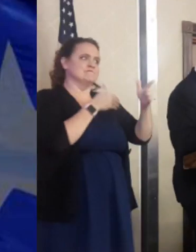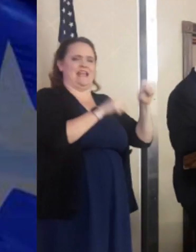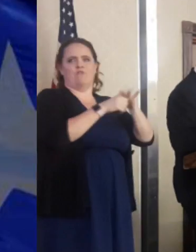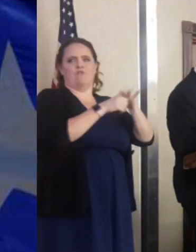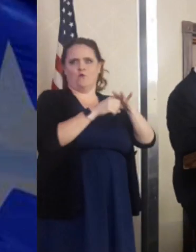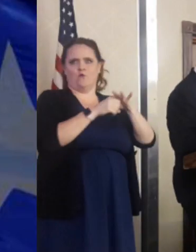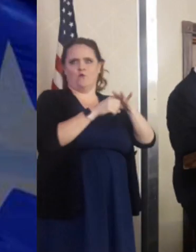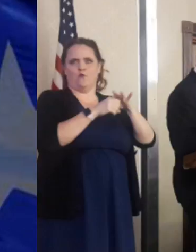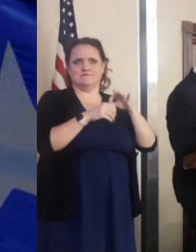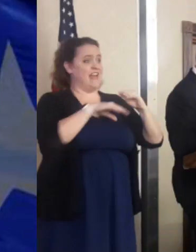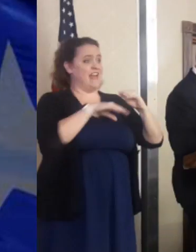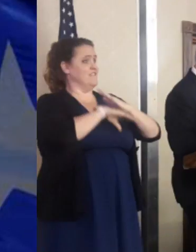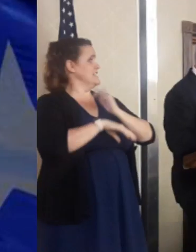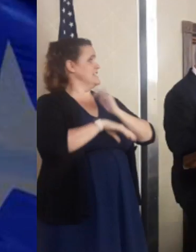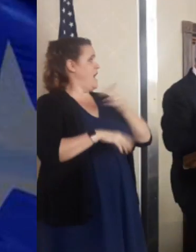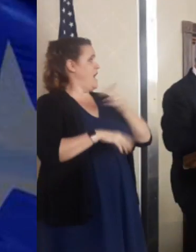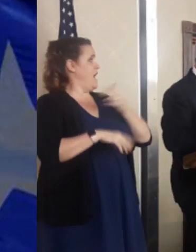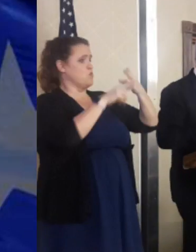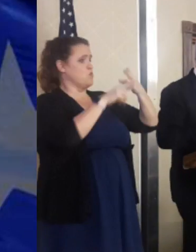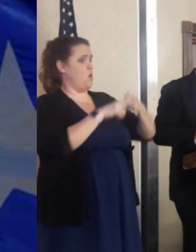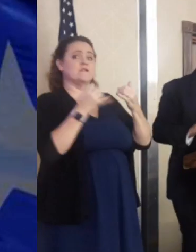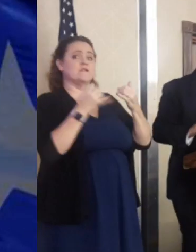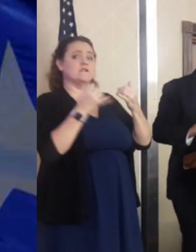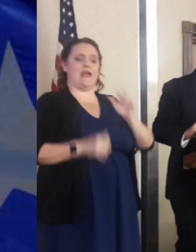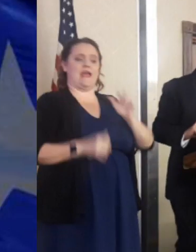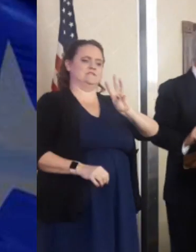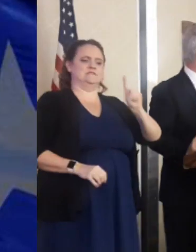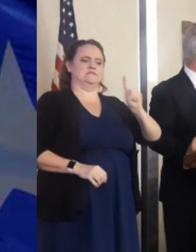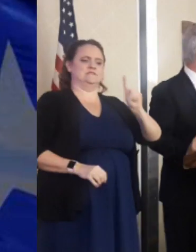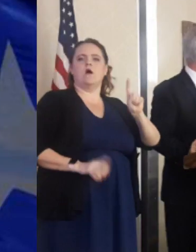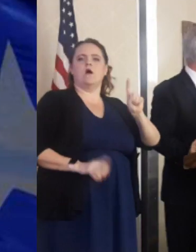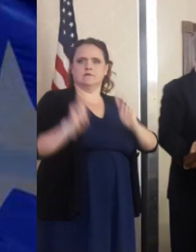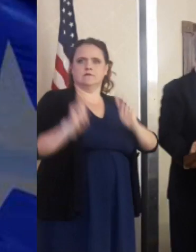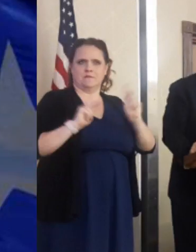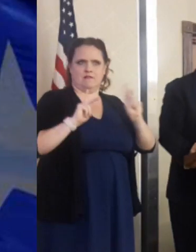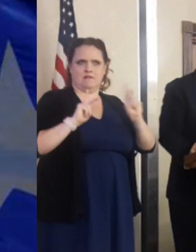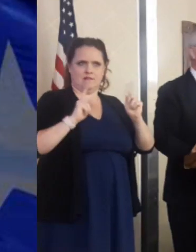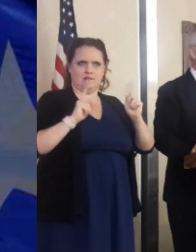roll, right? We are now at 61.